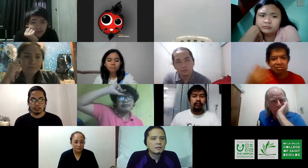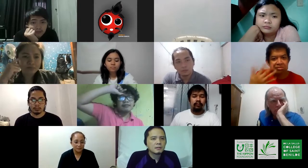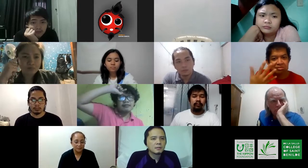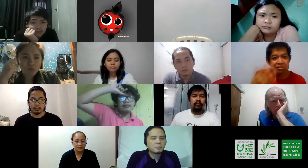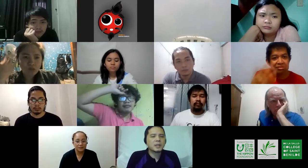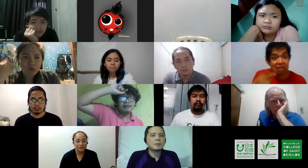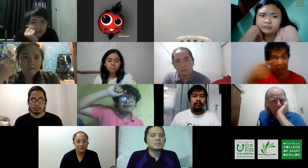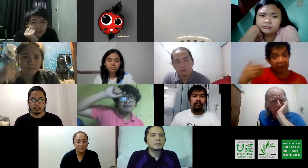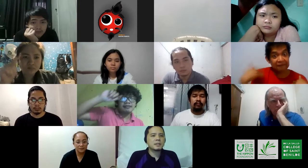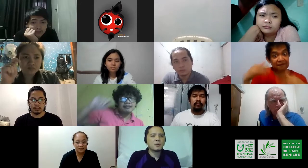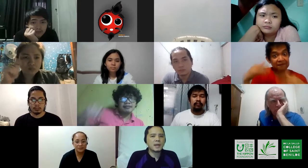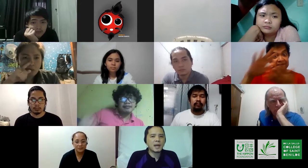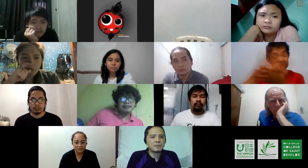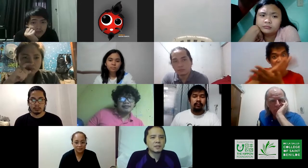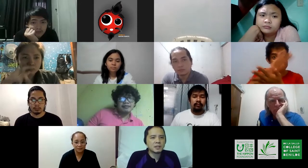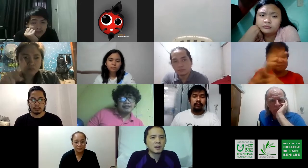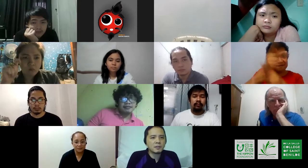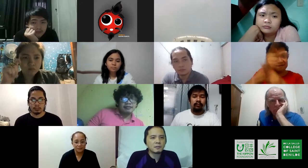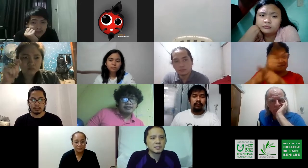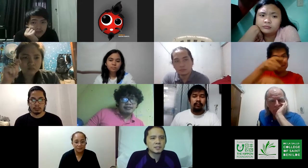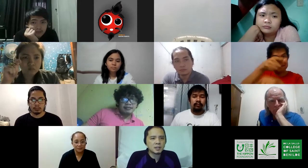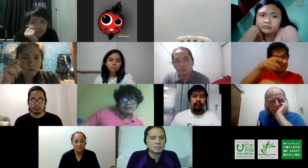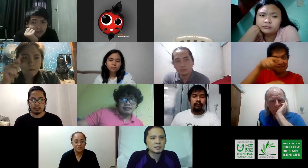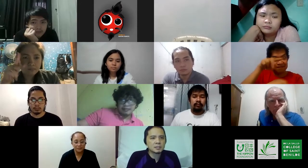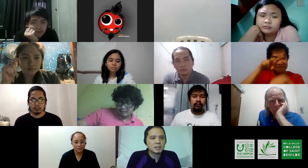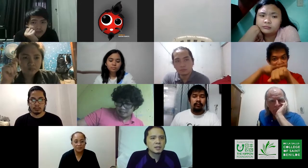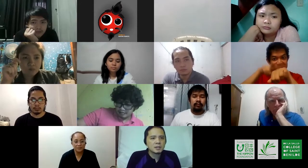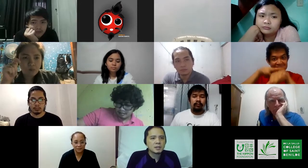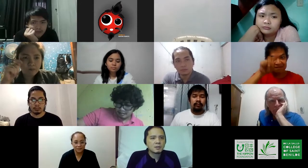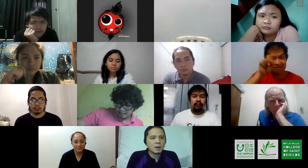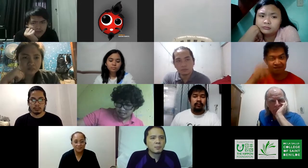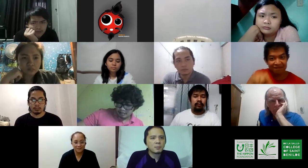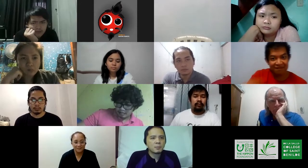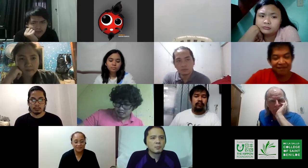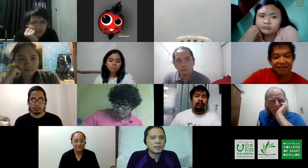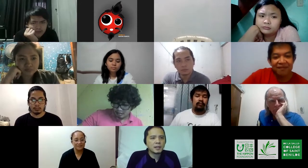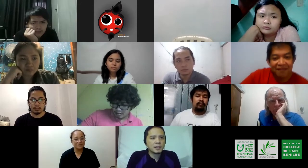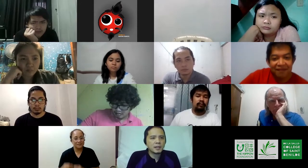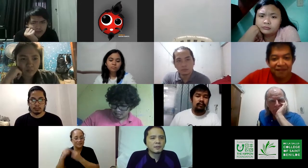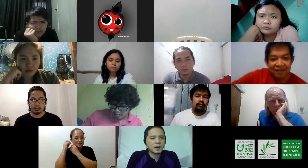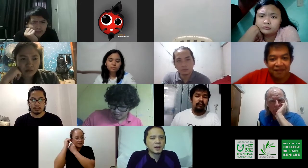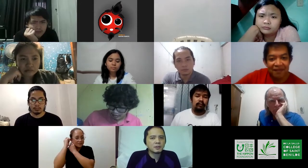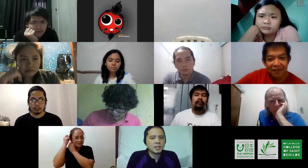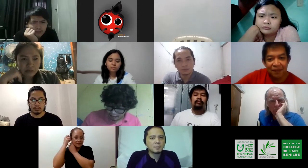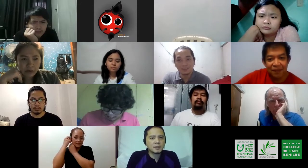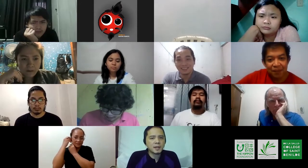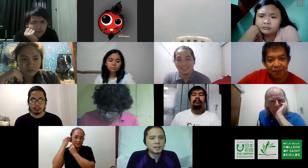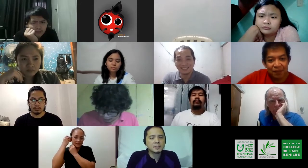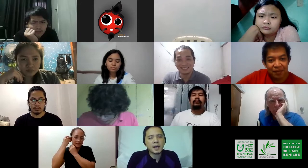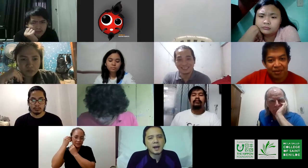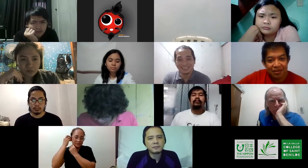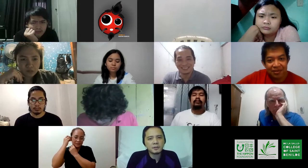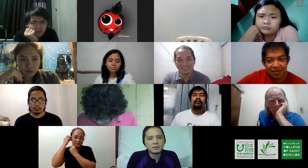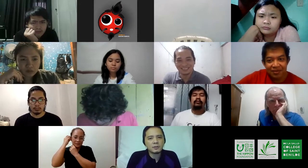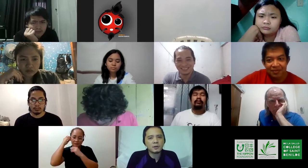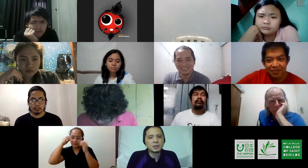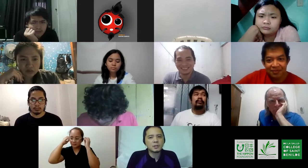But up until now, we haven't gotten the results. So I'm wondering if you're keeping that until after, or will you tell us